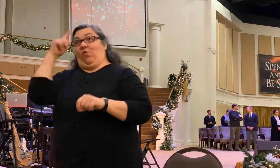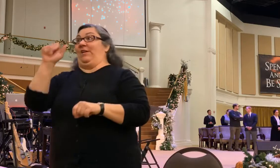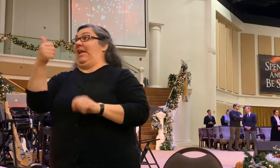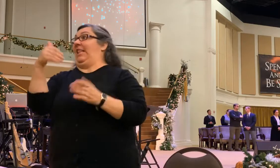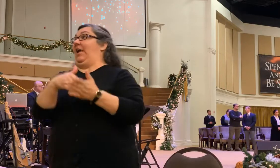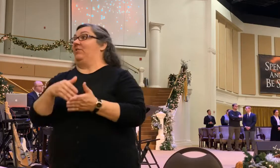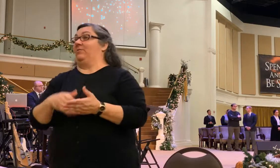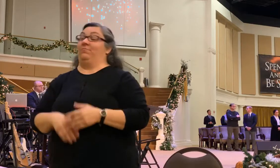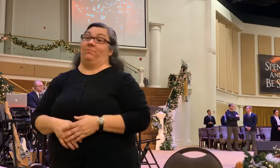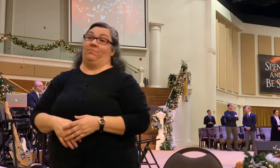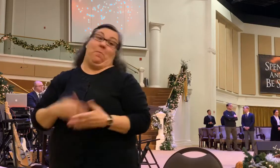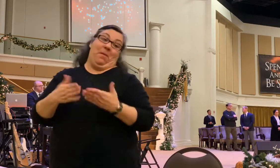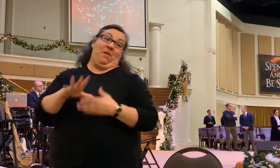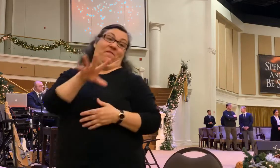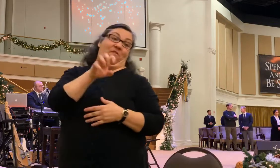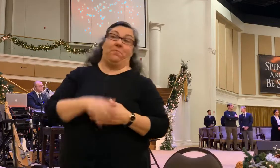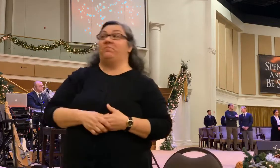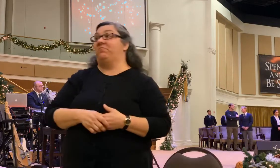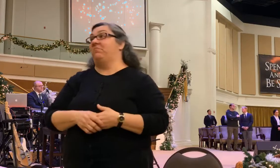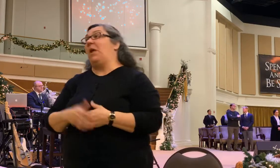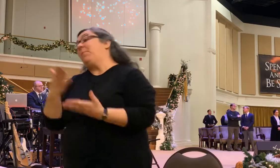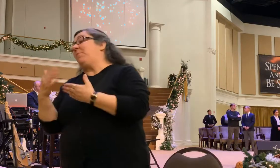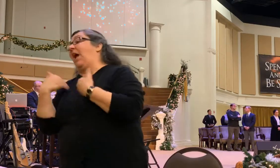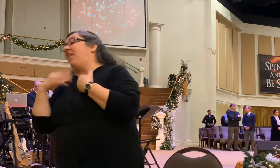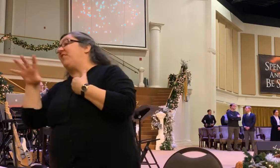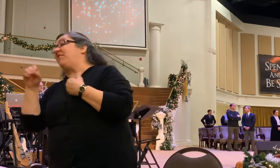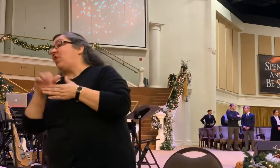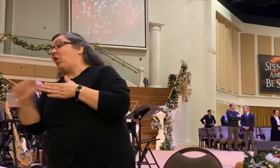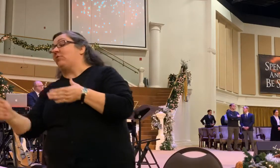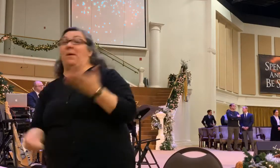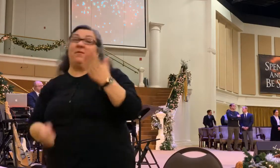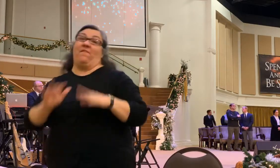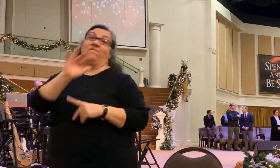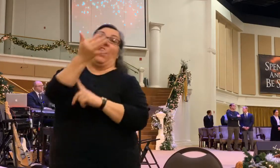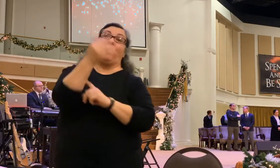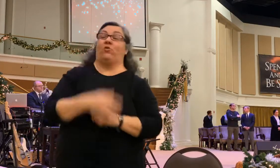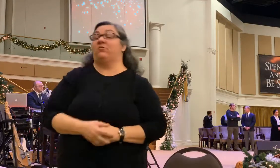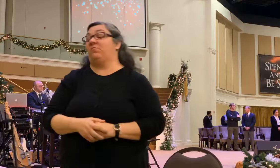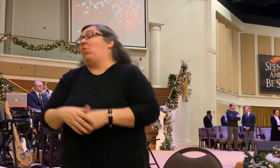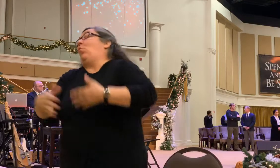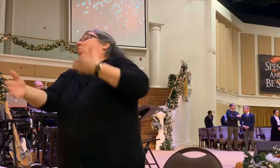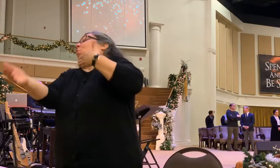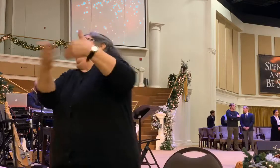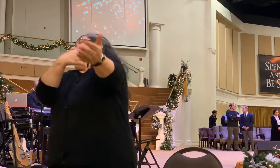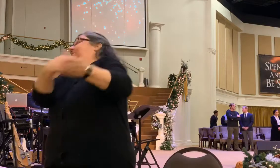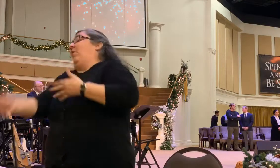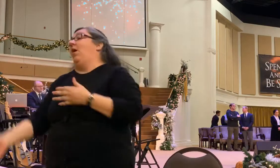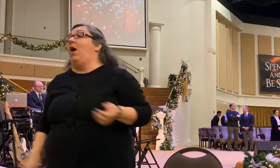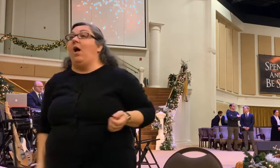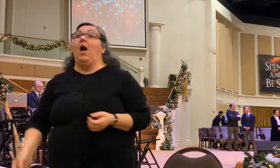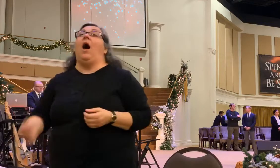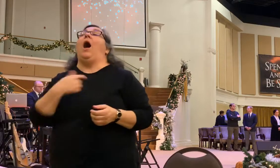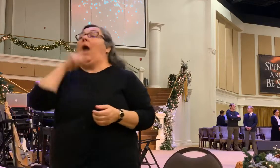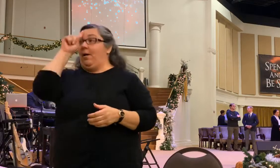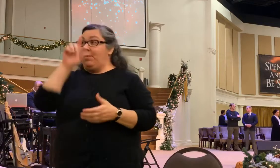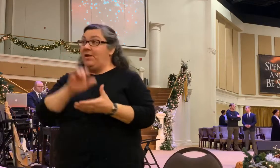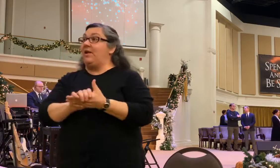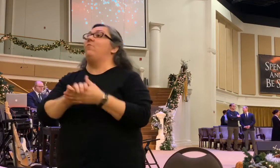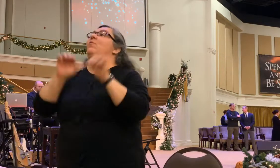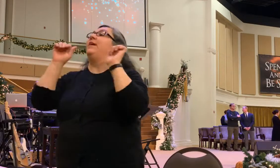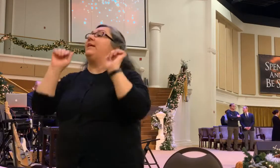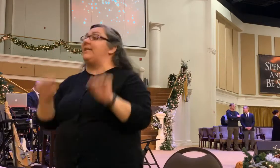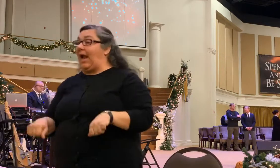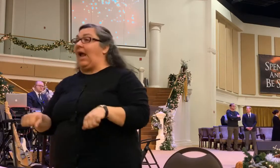Maybe you can't. Maybe you can give $500. Maybe you've got $50. You got $5. It doesn't matter what it is. But I believe that we can make